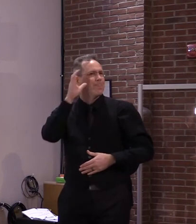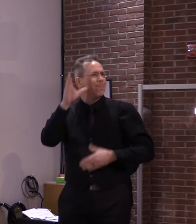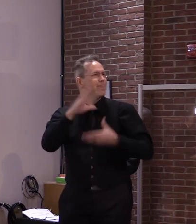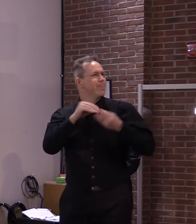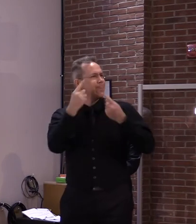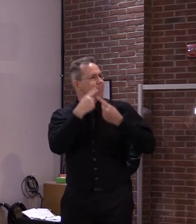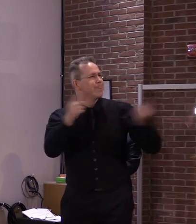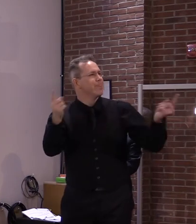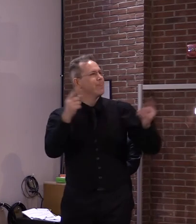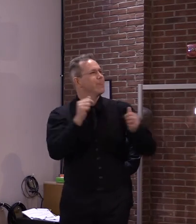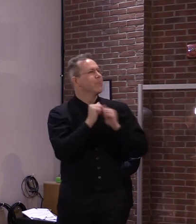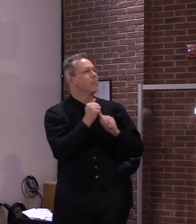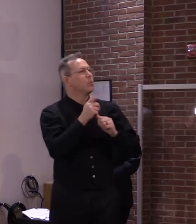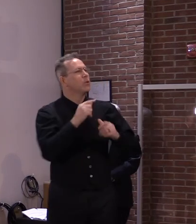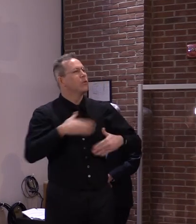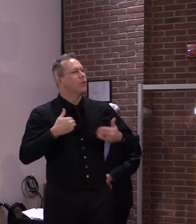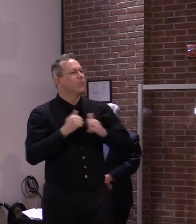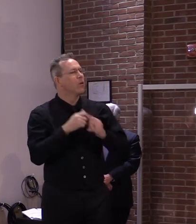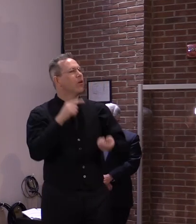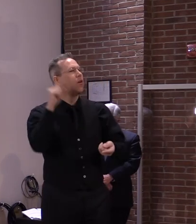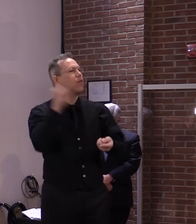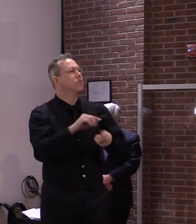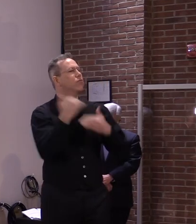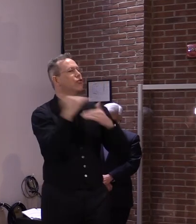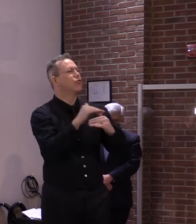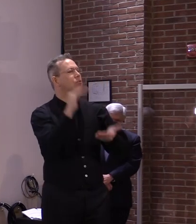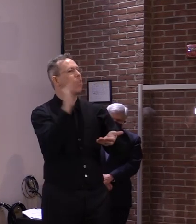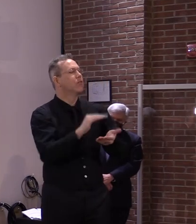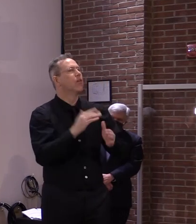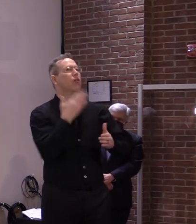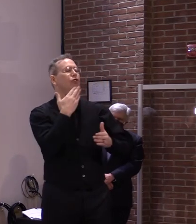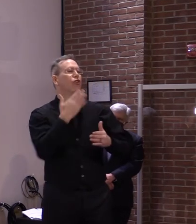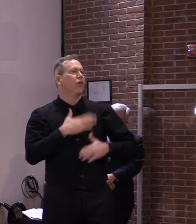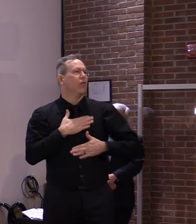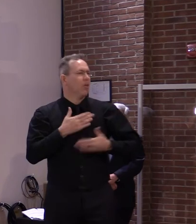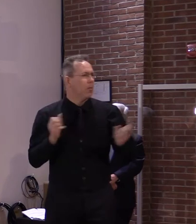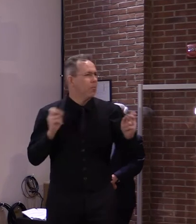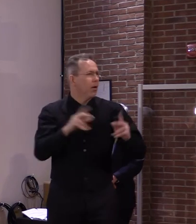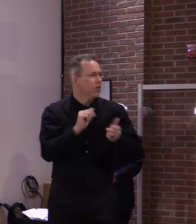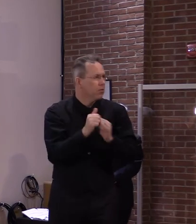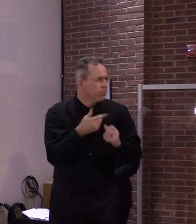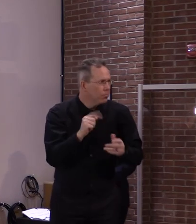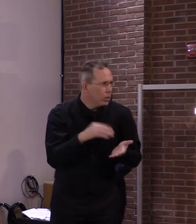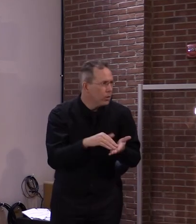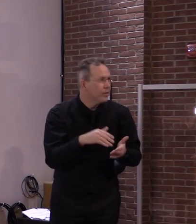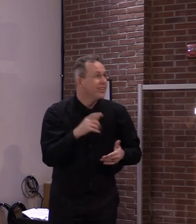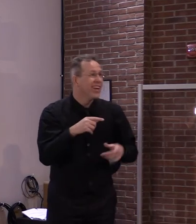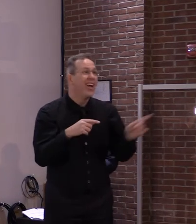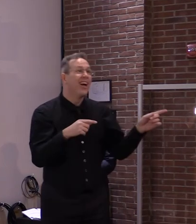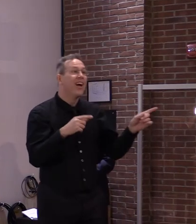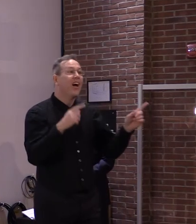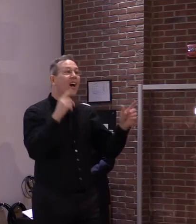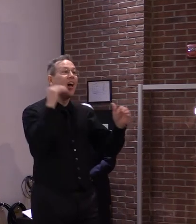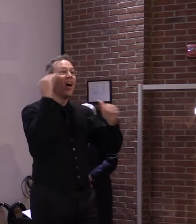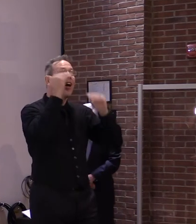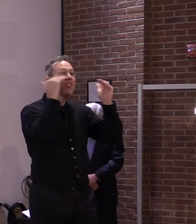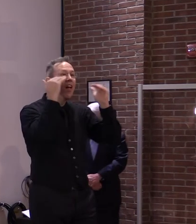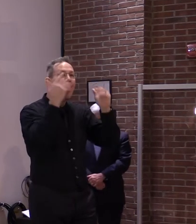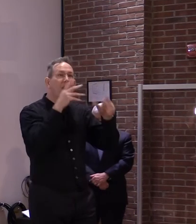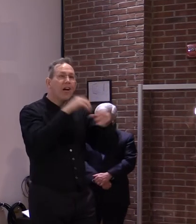about adult indoor recreational activities such as bowling league indoor tennis competitions adult hockey